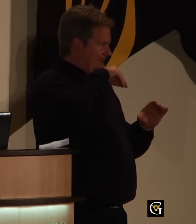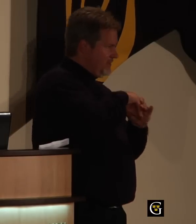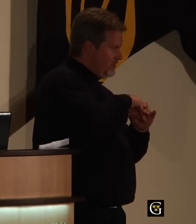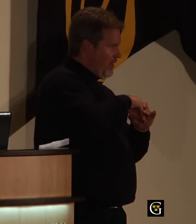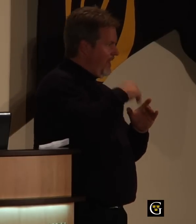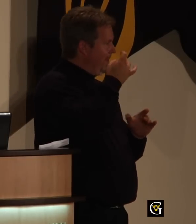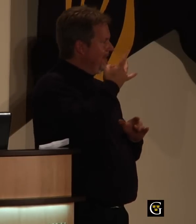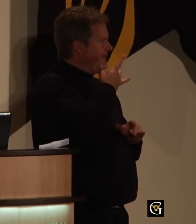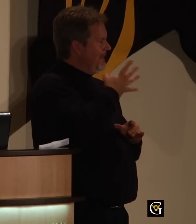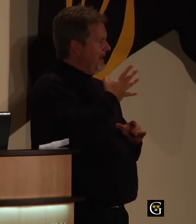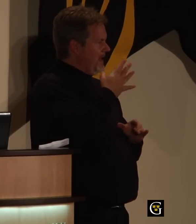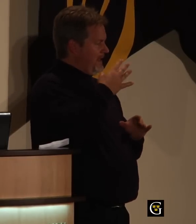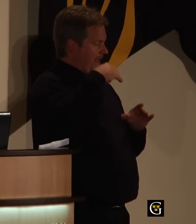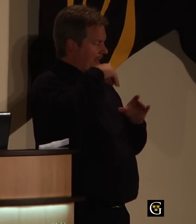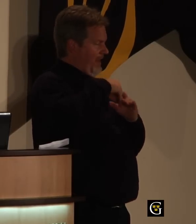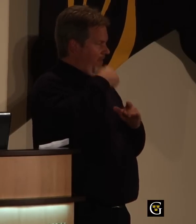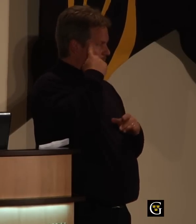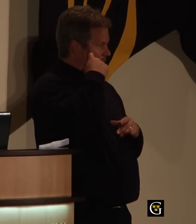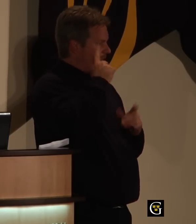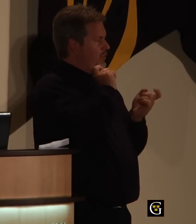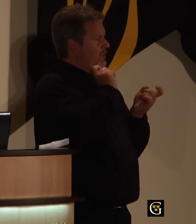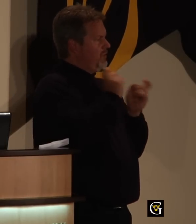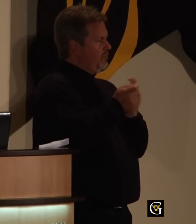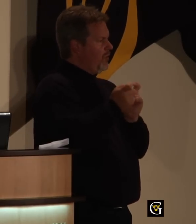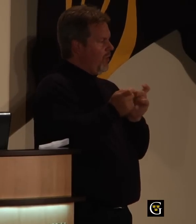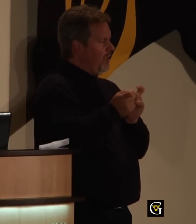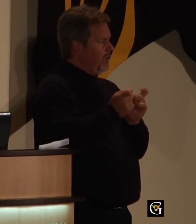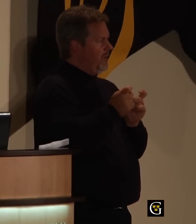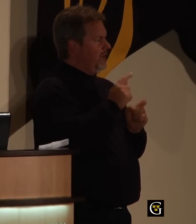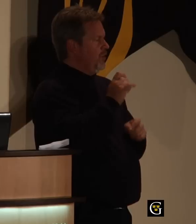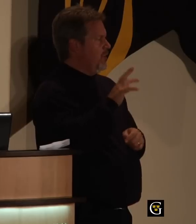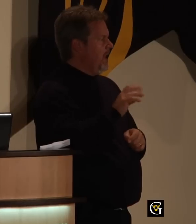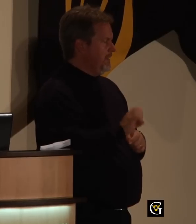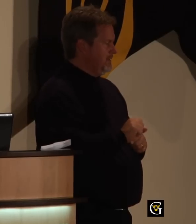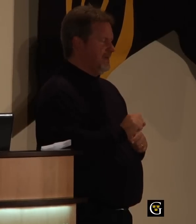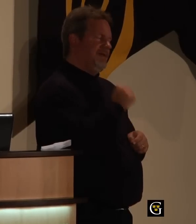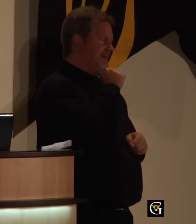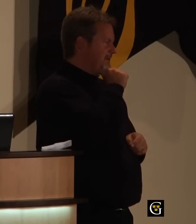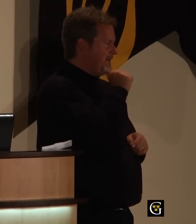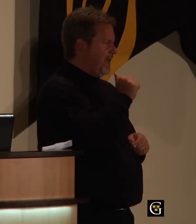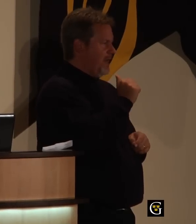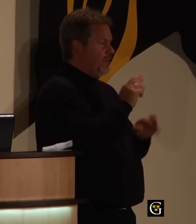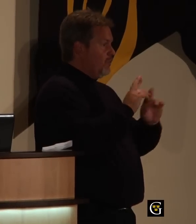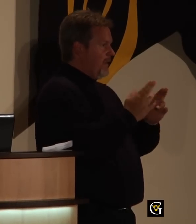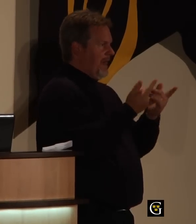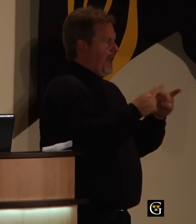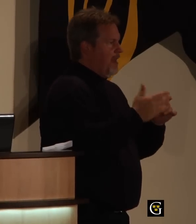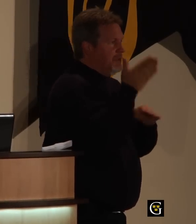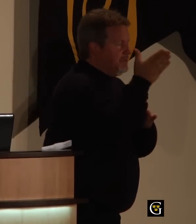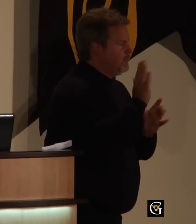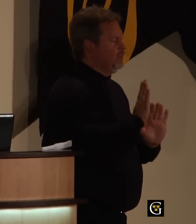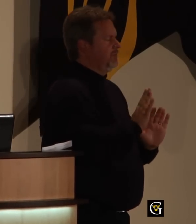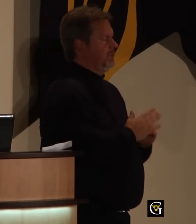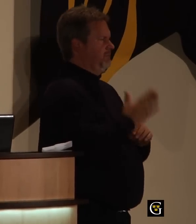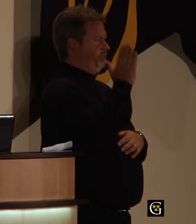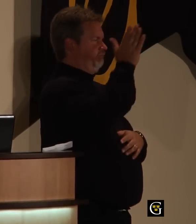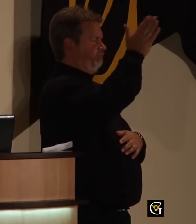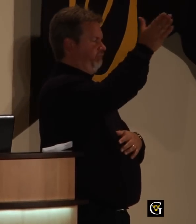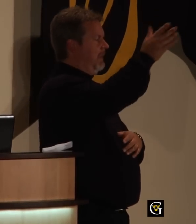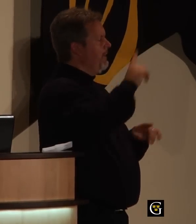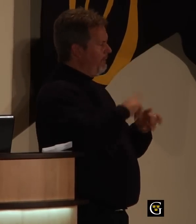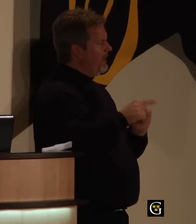the brain in order to control neurons. So I'm not saying it's around the corner, but this gives a hint of the power of the technique.